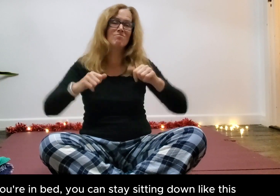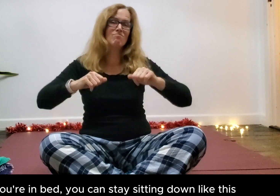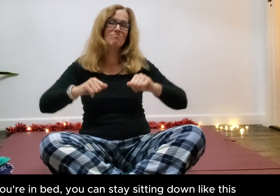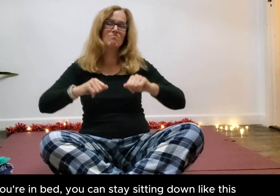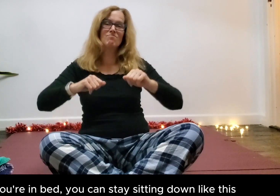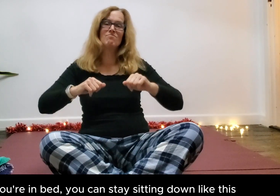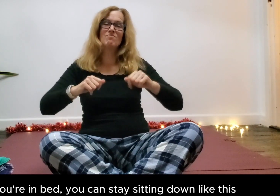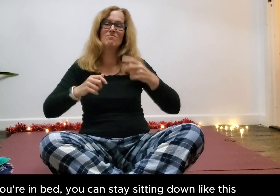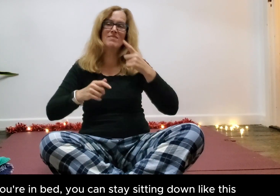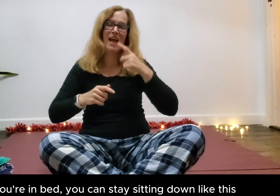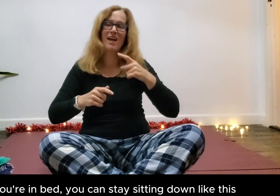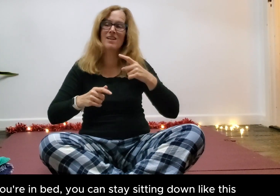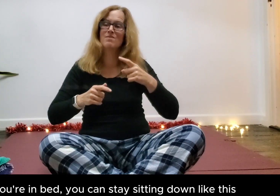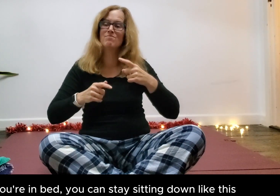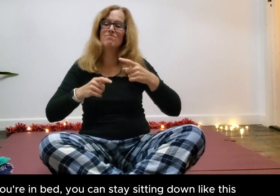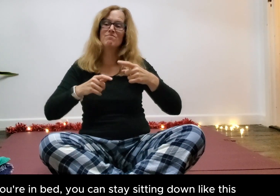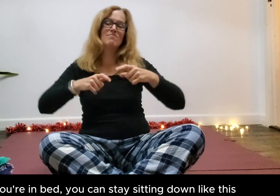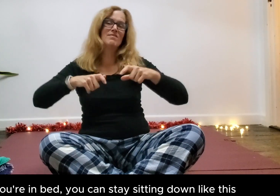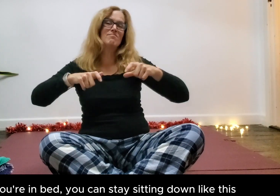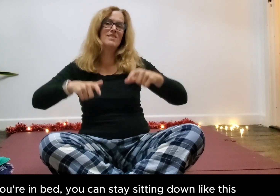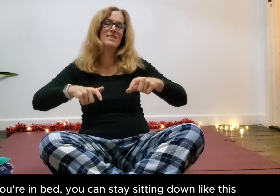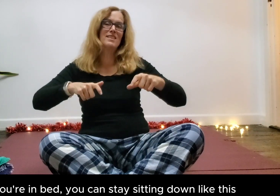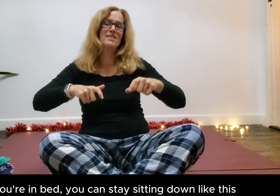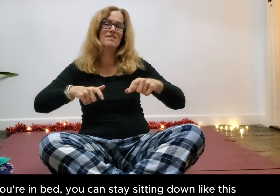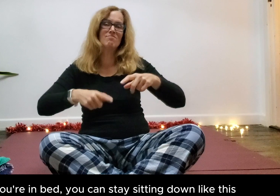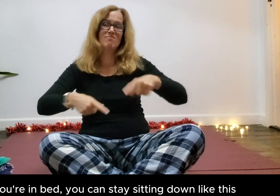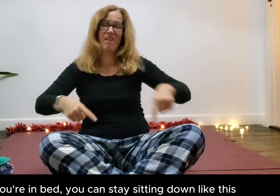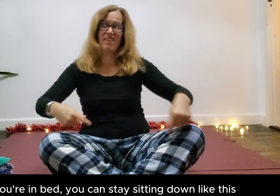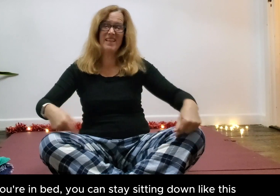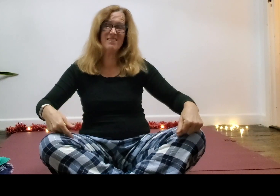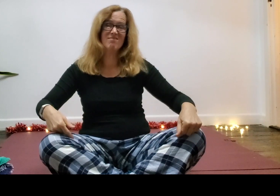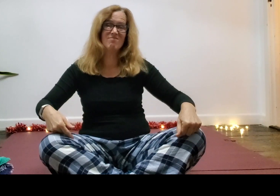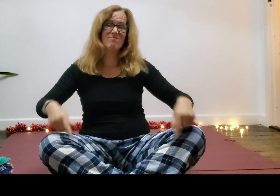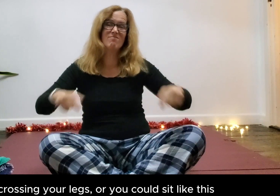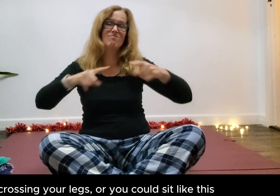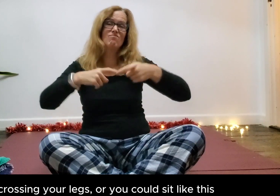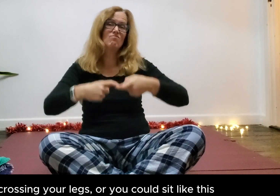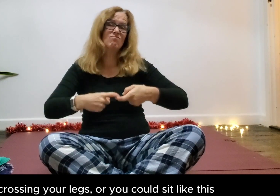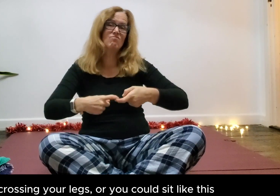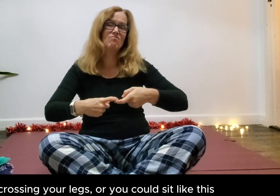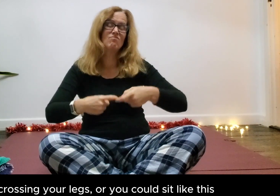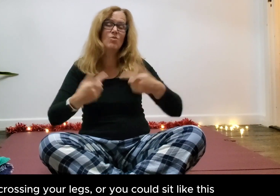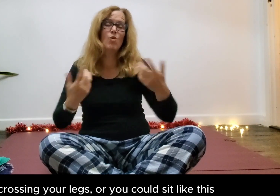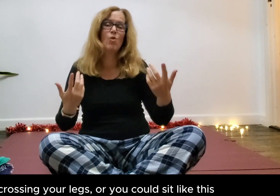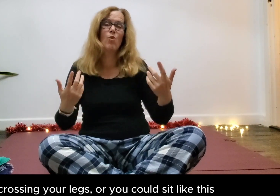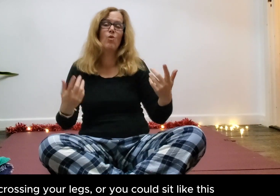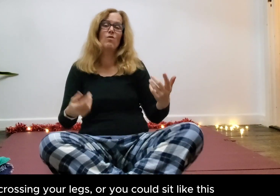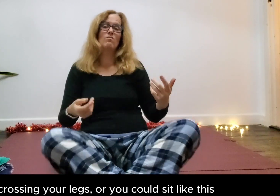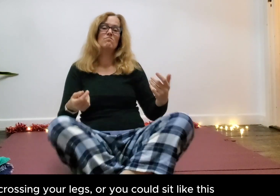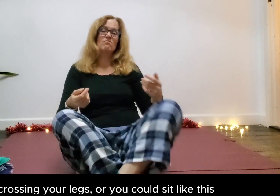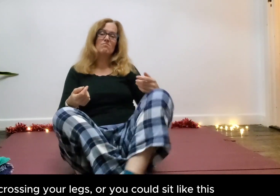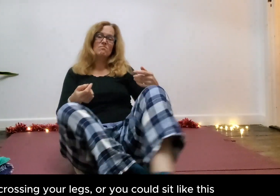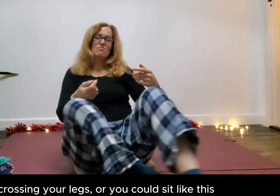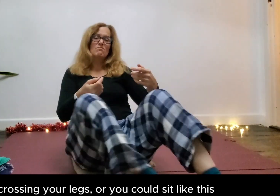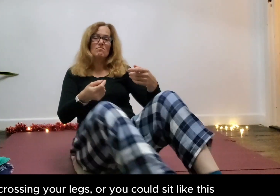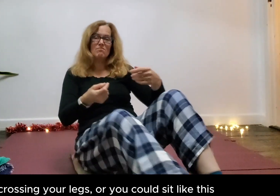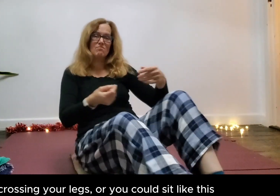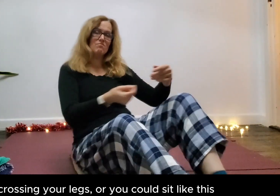When you're in bed, you can stay sitting down like this by crossing your legs, or you could sit